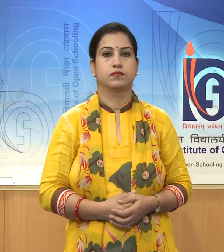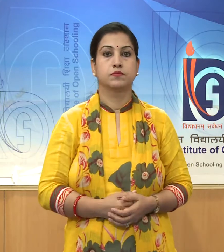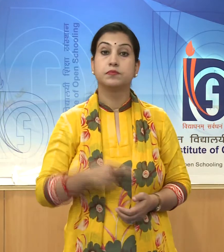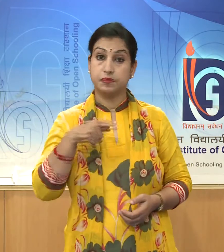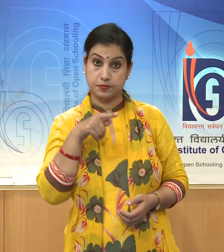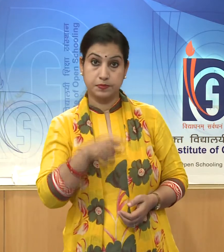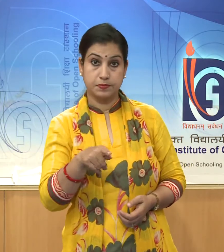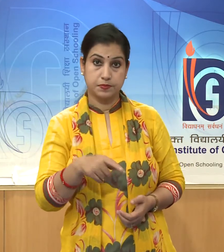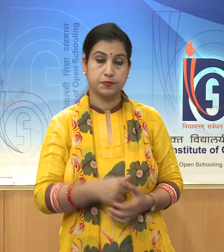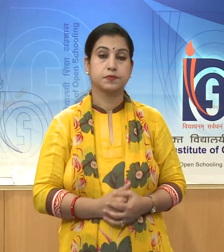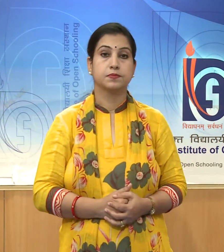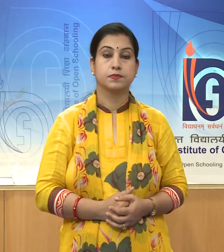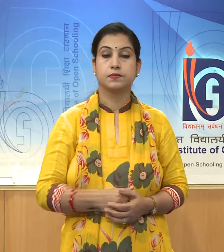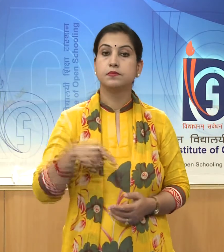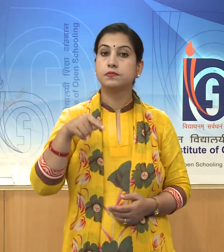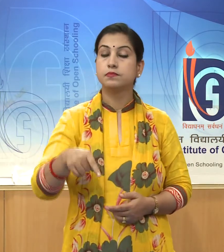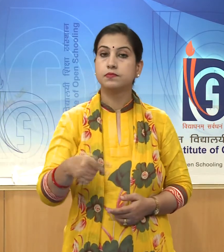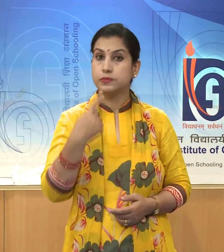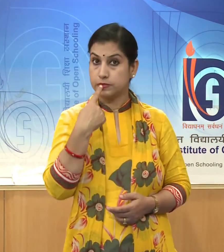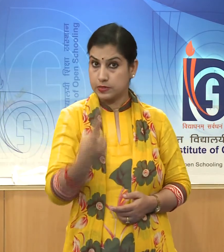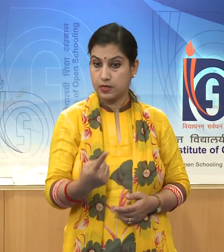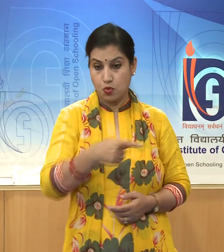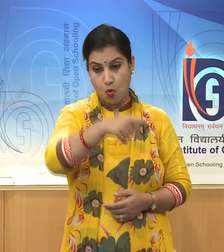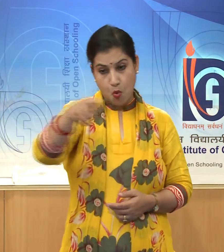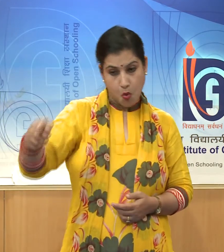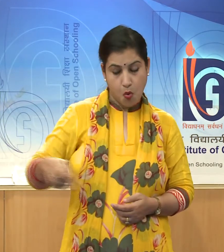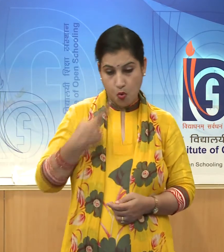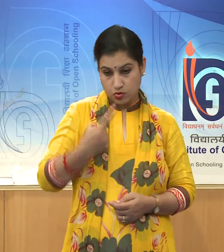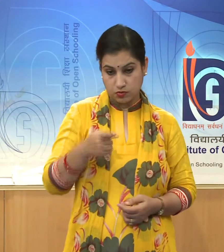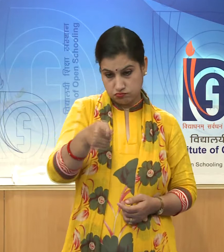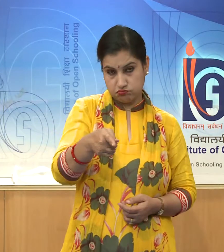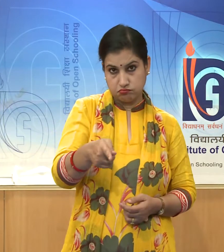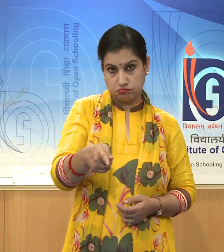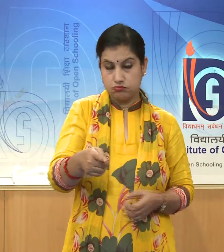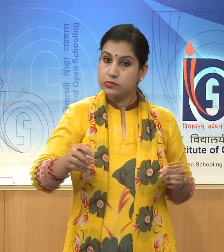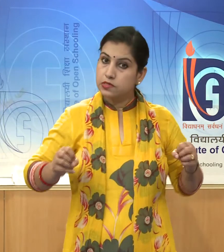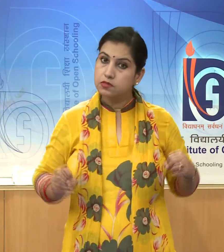Thus, he was said to start